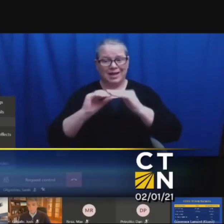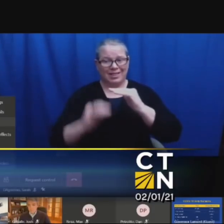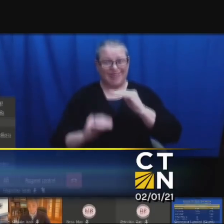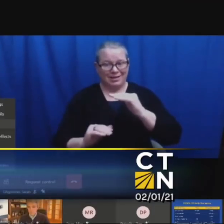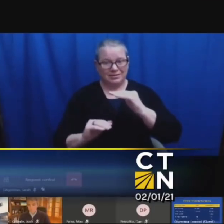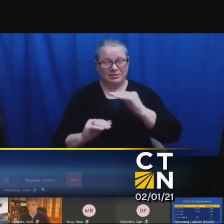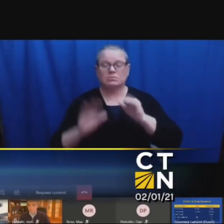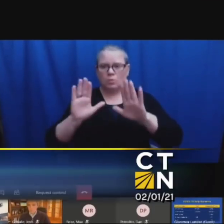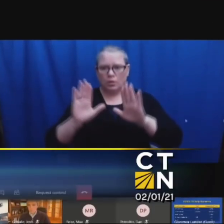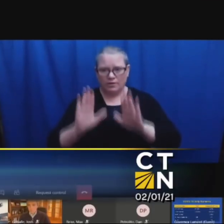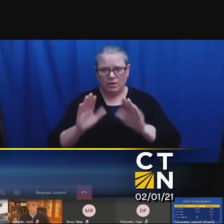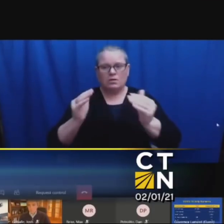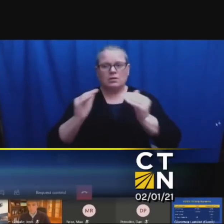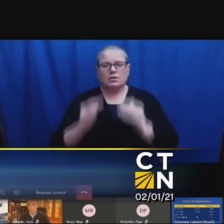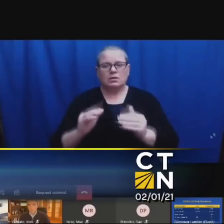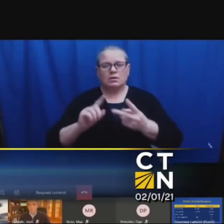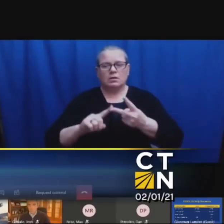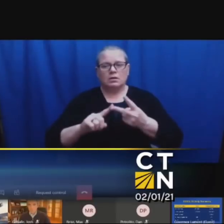I think